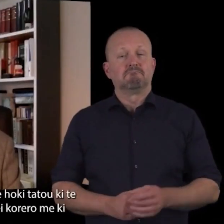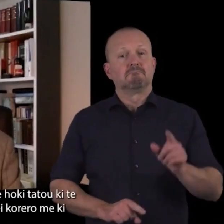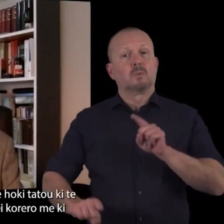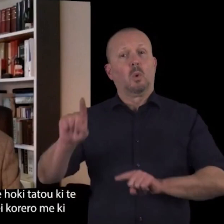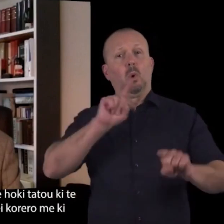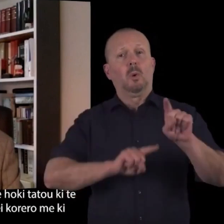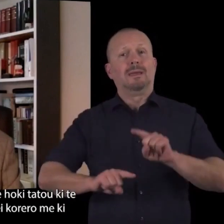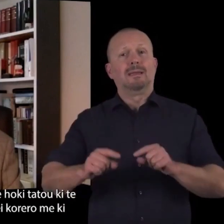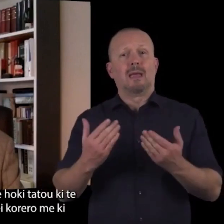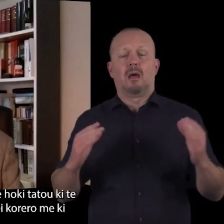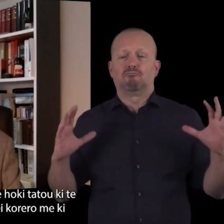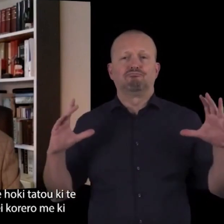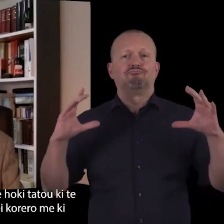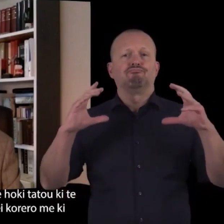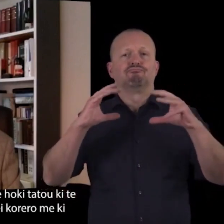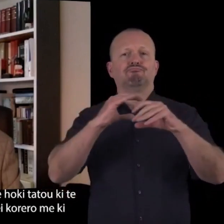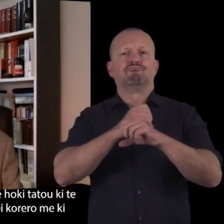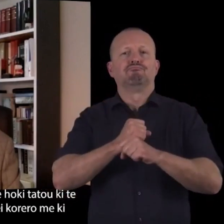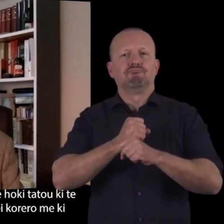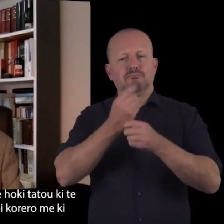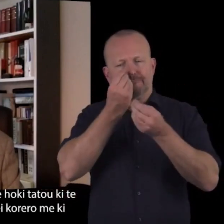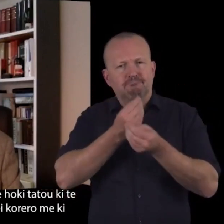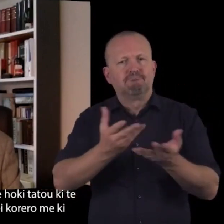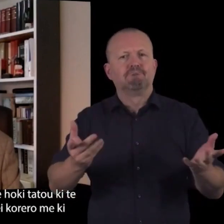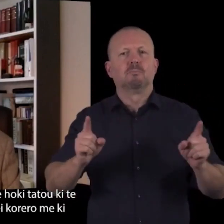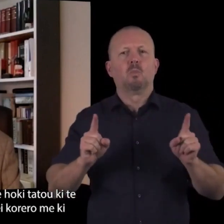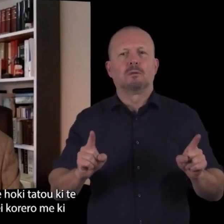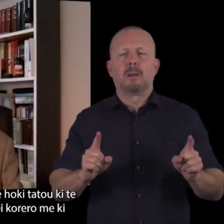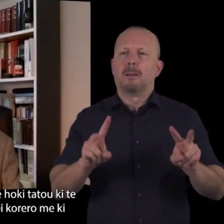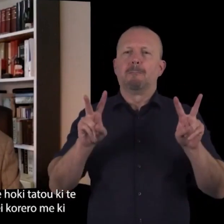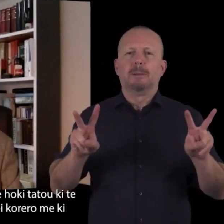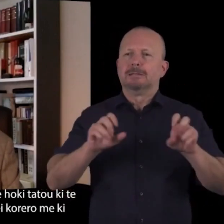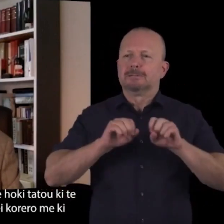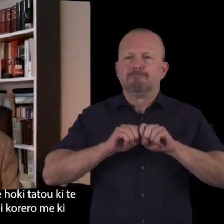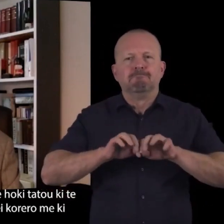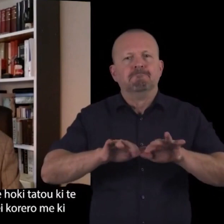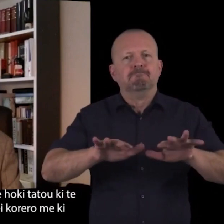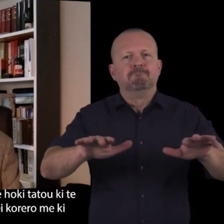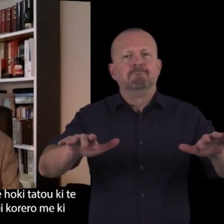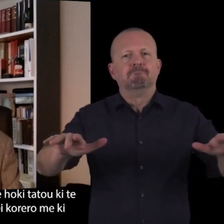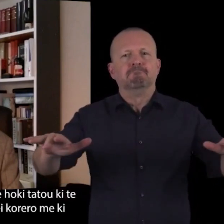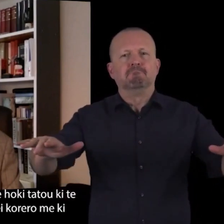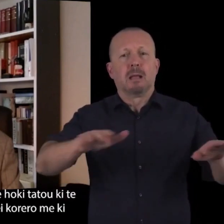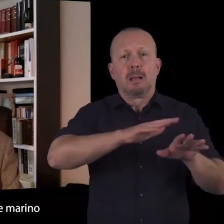Ko te mea ko tāhui nei mātari te whakamutinga o tēnei kōrero kia koutou. Nō reira,